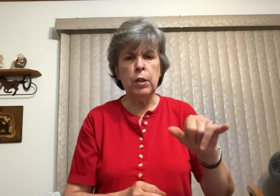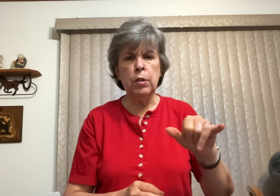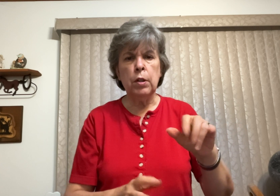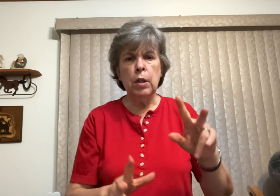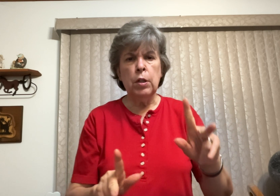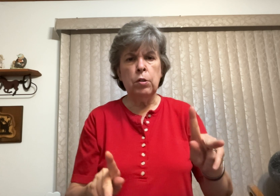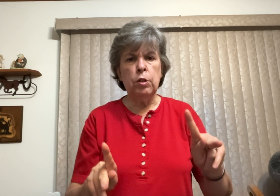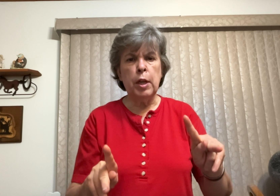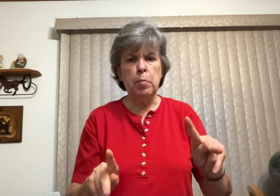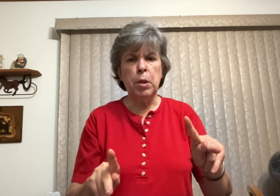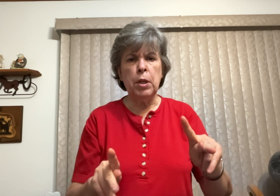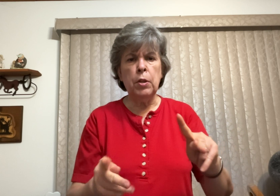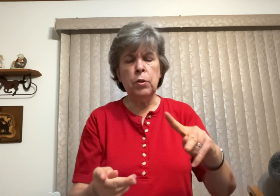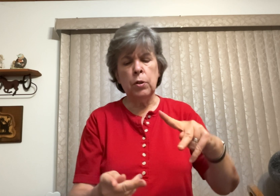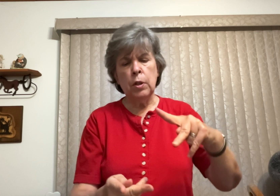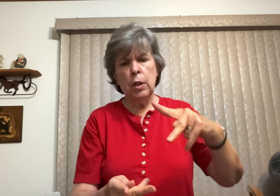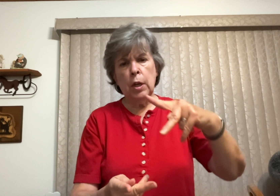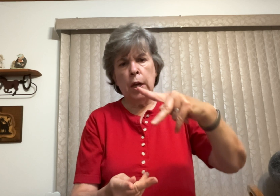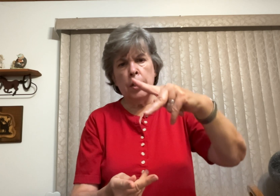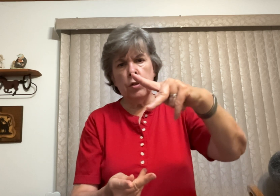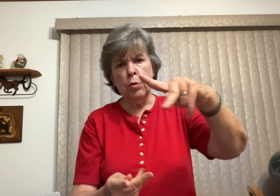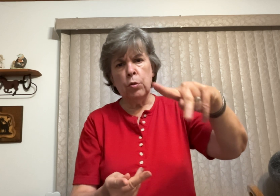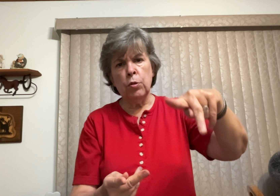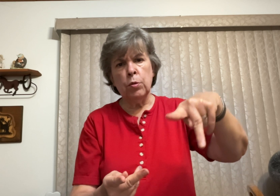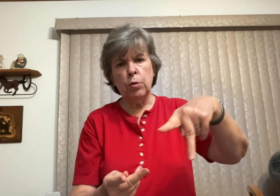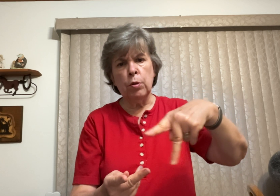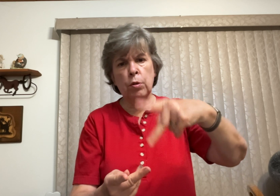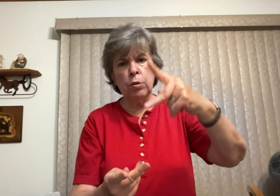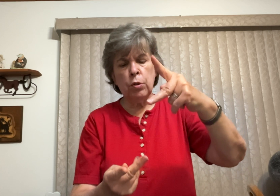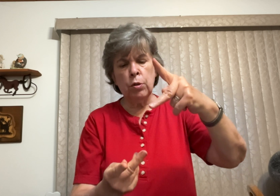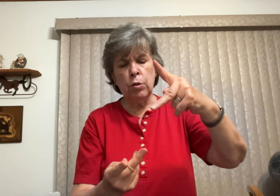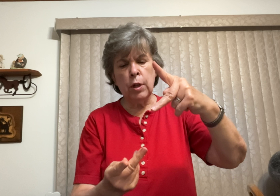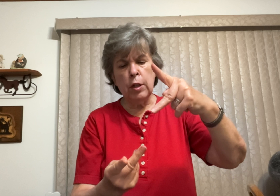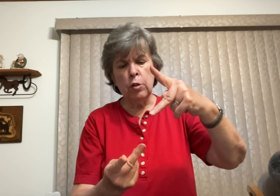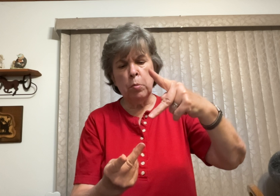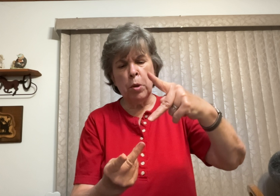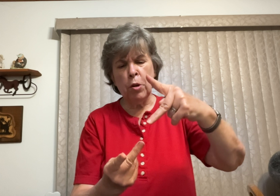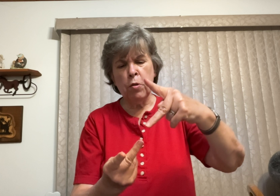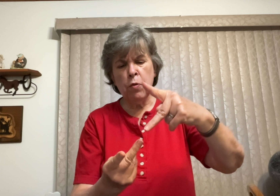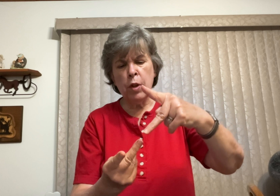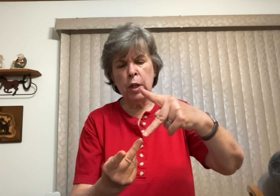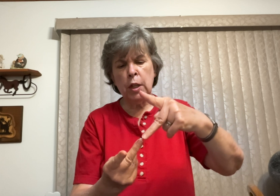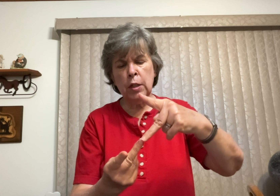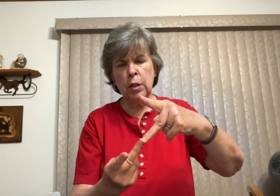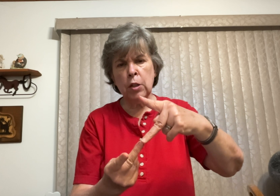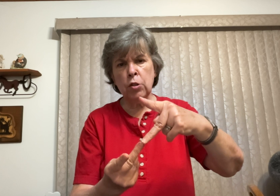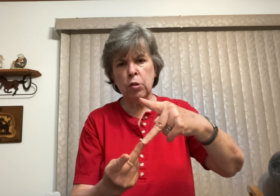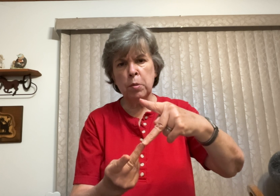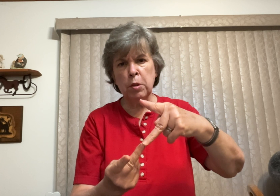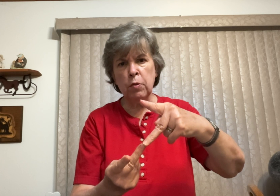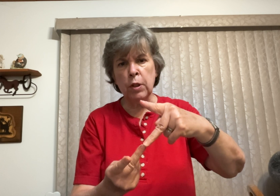Perfect, you take P's and you do a little circle and you perfectly touch your middle